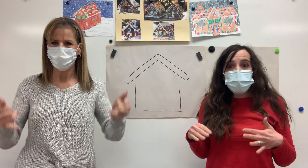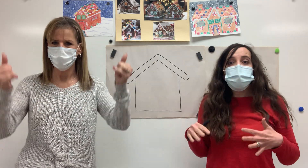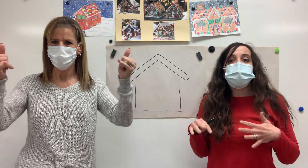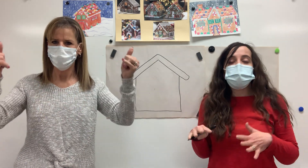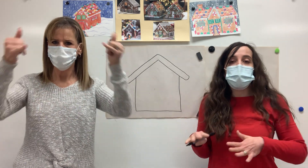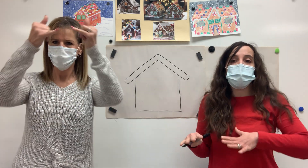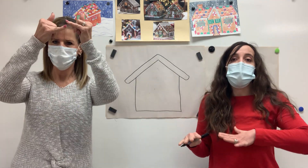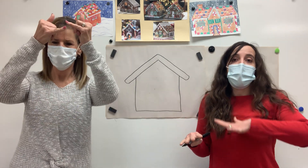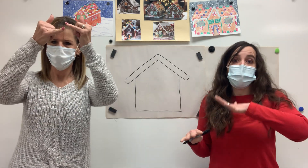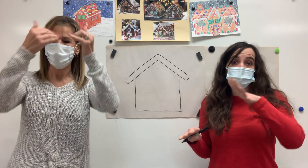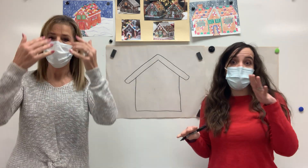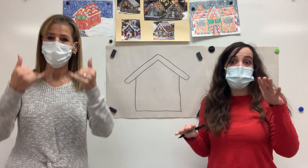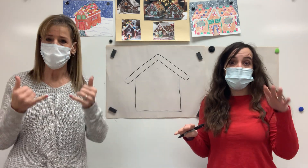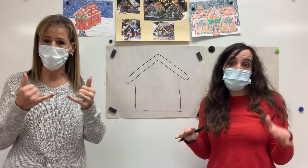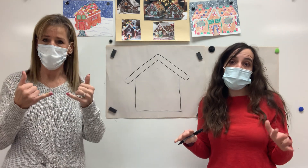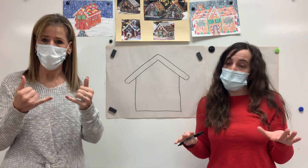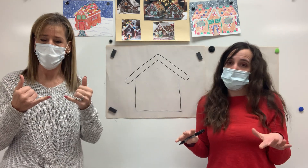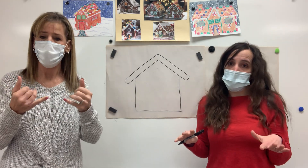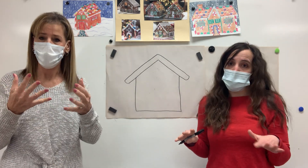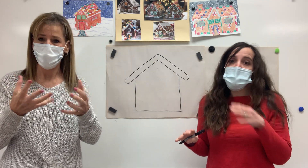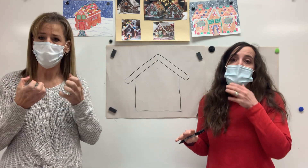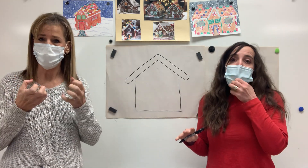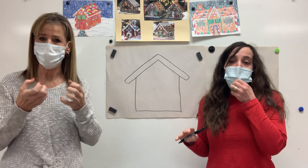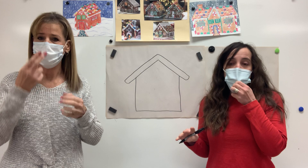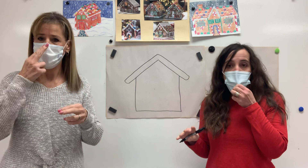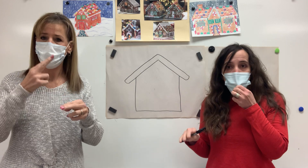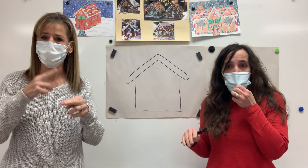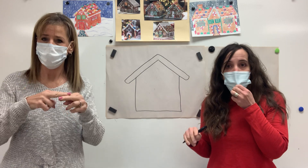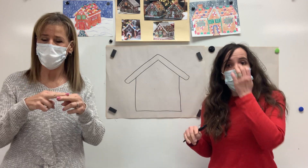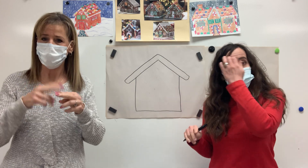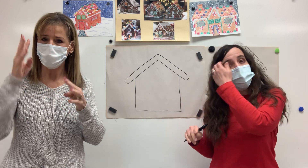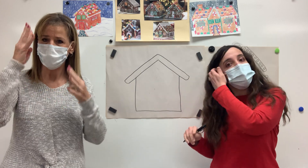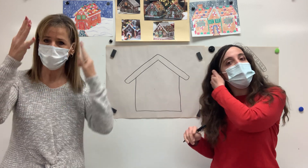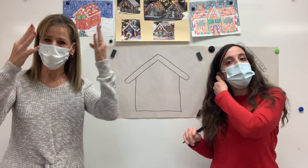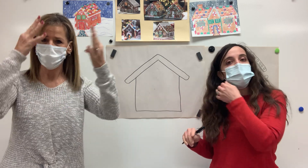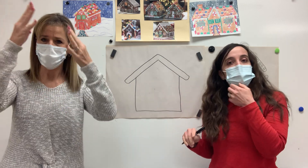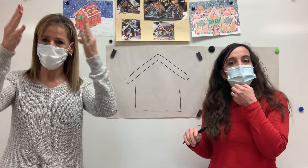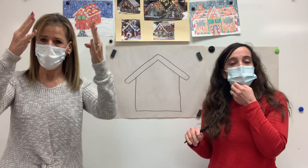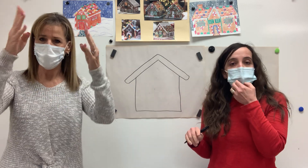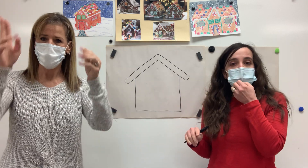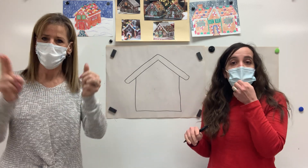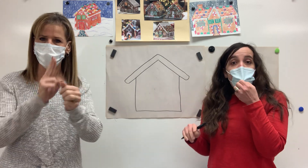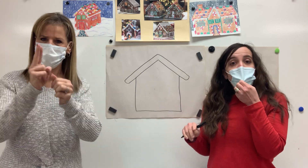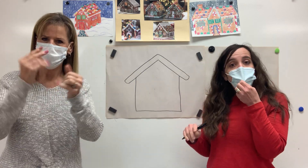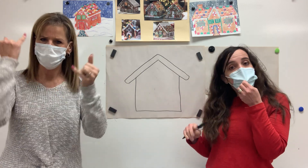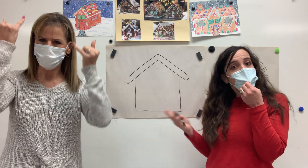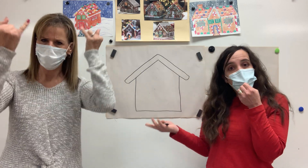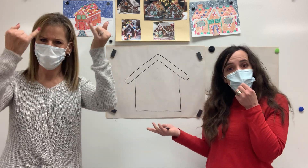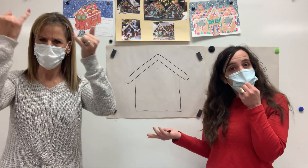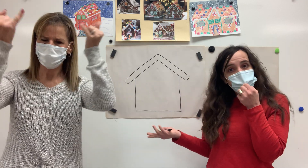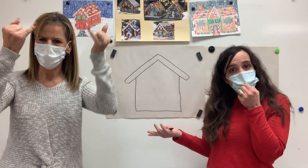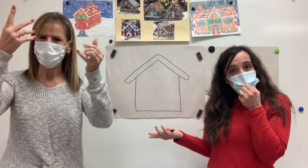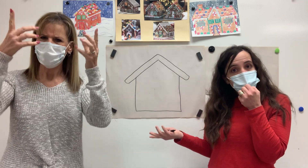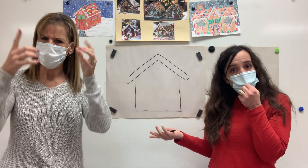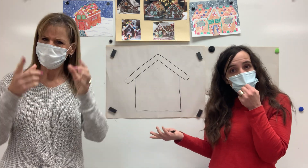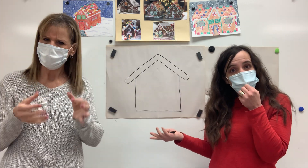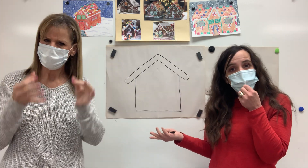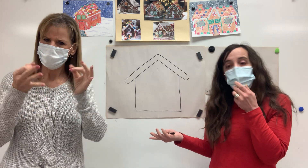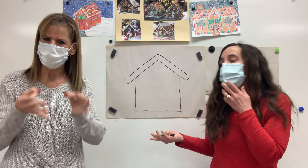is the time I want you to really have fun and be creative and use your imagination and decide what kind of candies you want, okay?